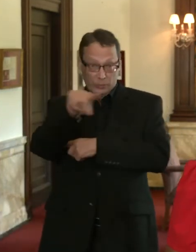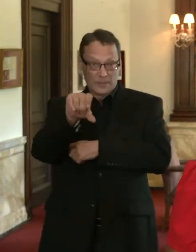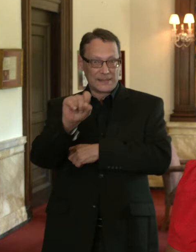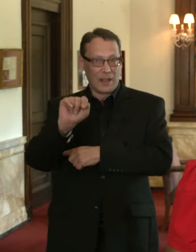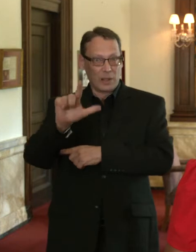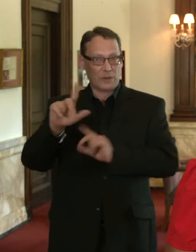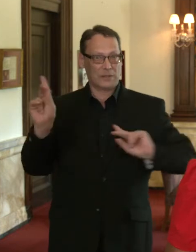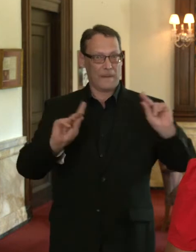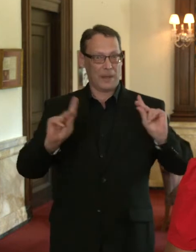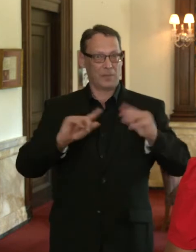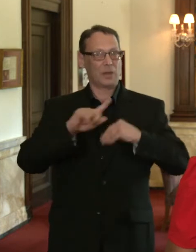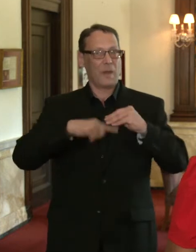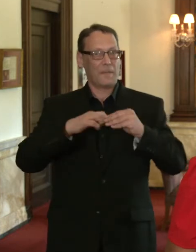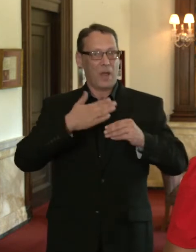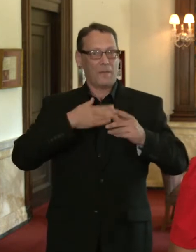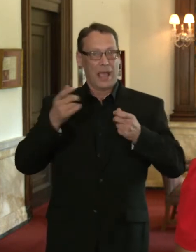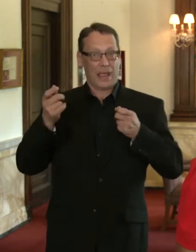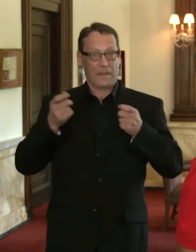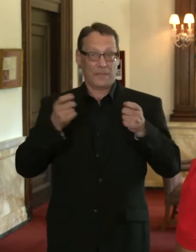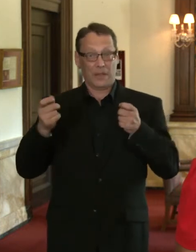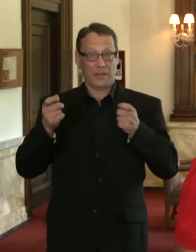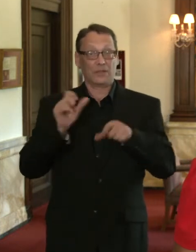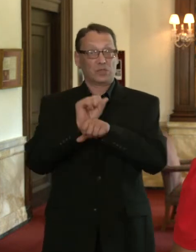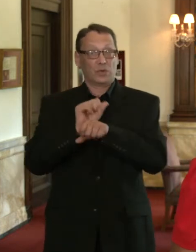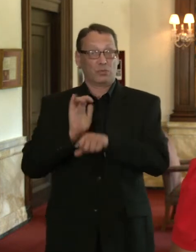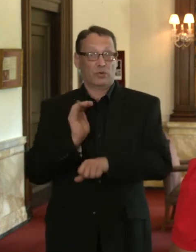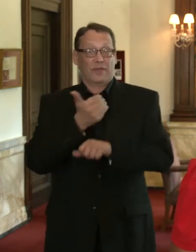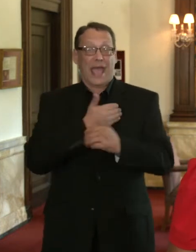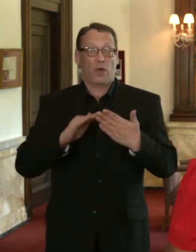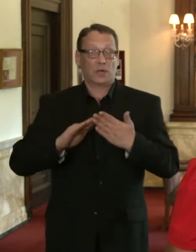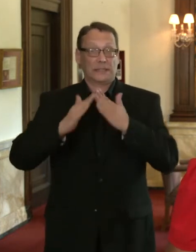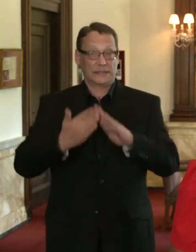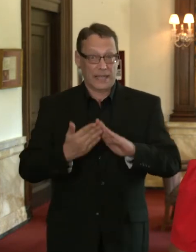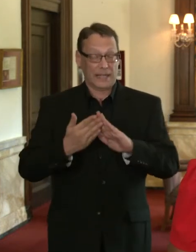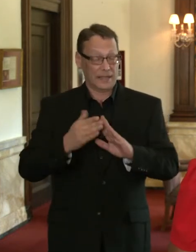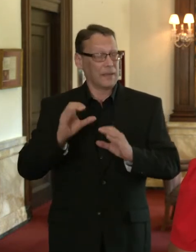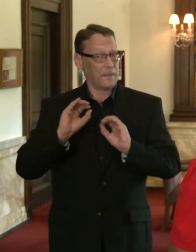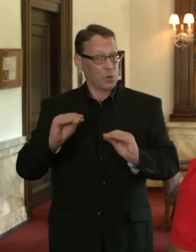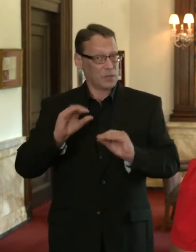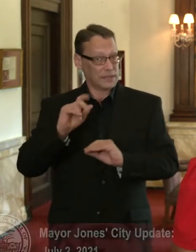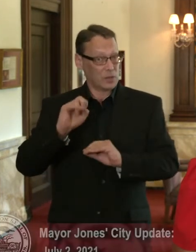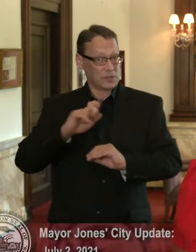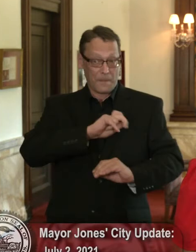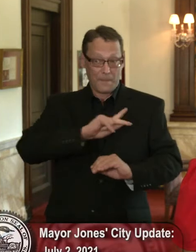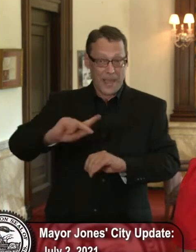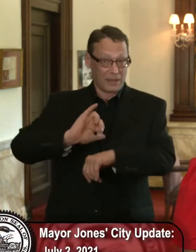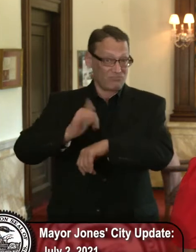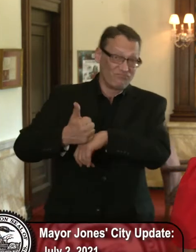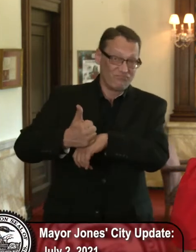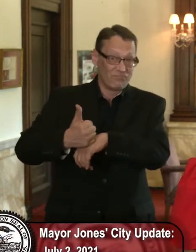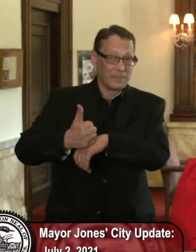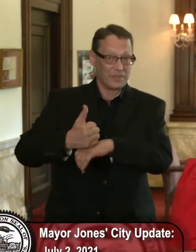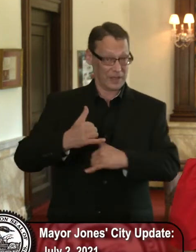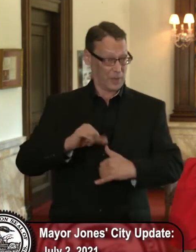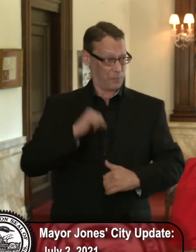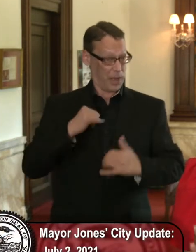Louis about my administration's efforts to improve our city and put St. Louis back on the map. You know what made me proud